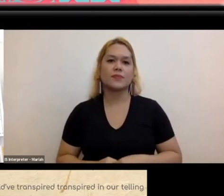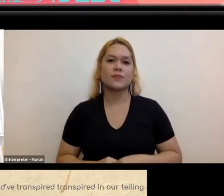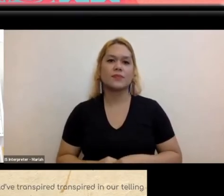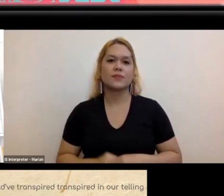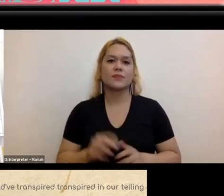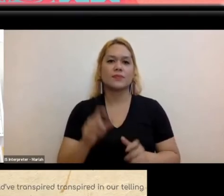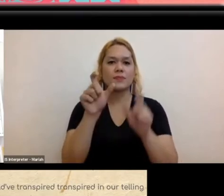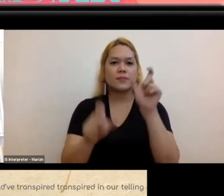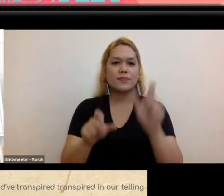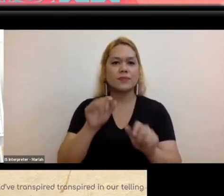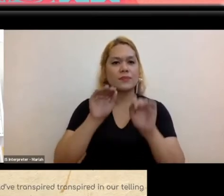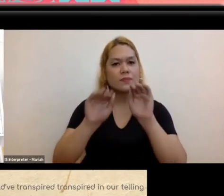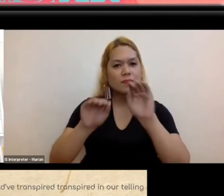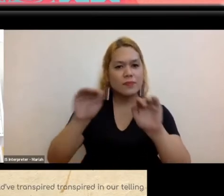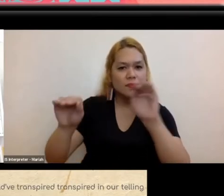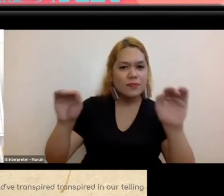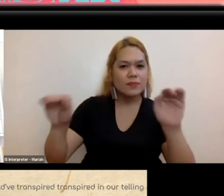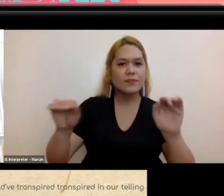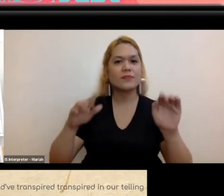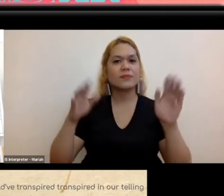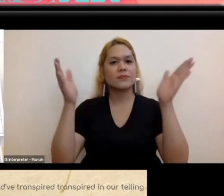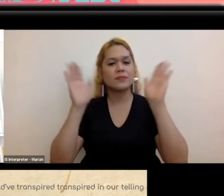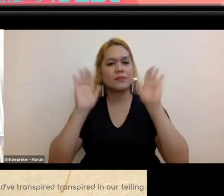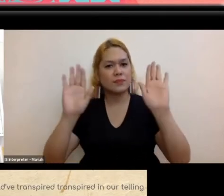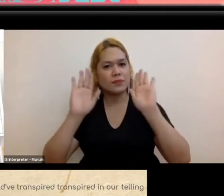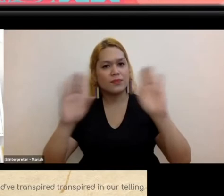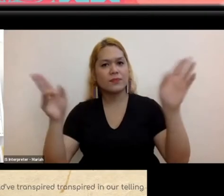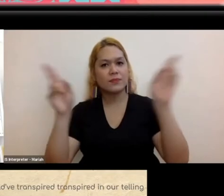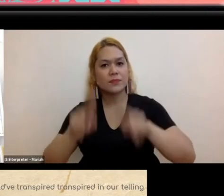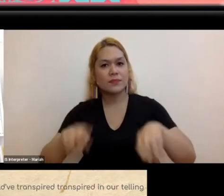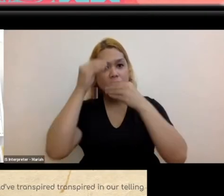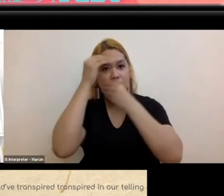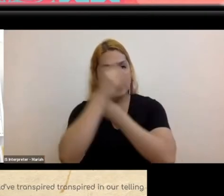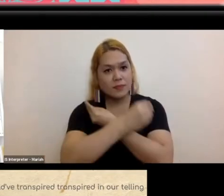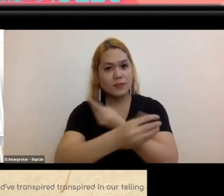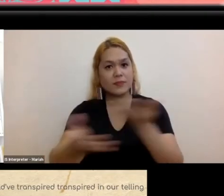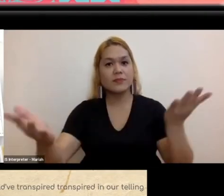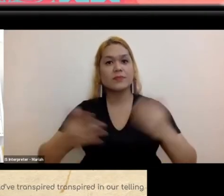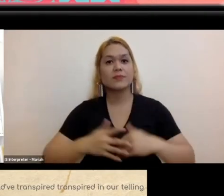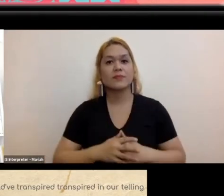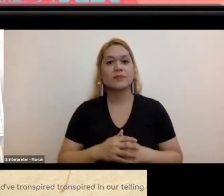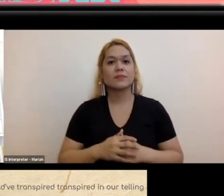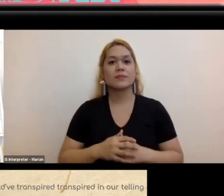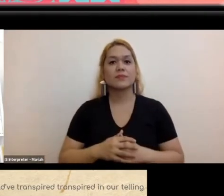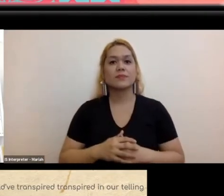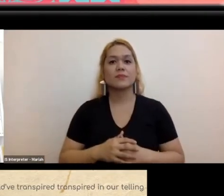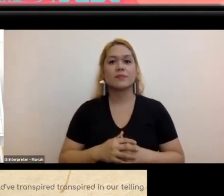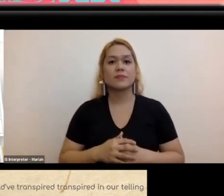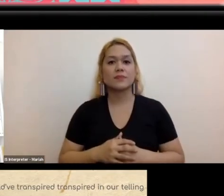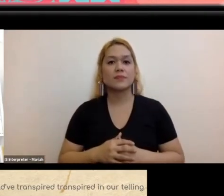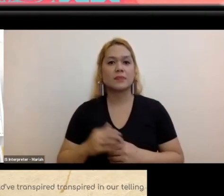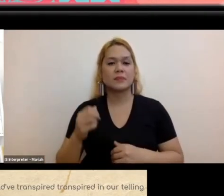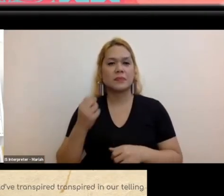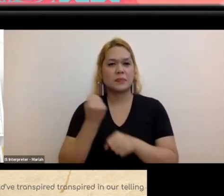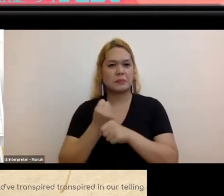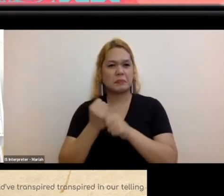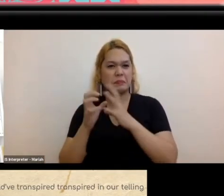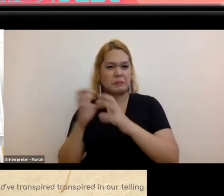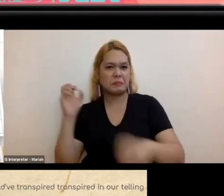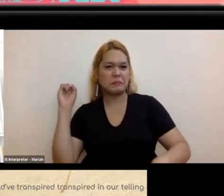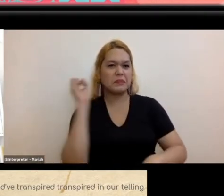transpired in our telling. We threw stones over our shoulders, needed to maim our shepherdless